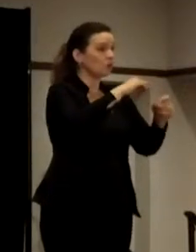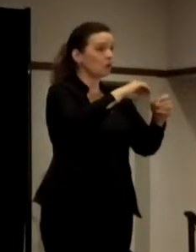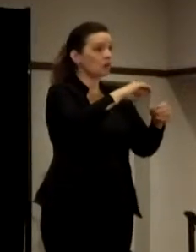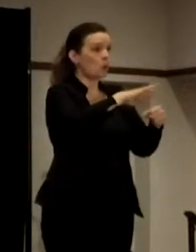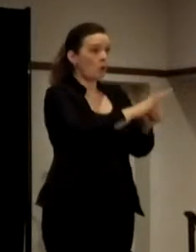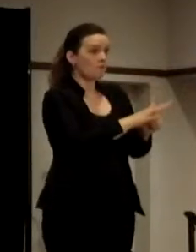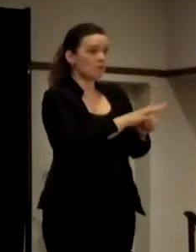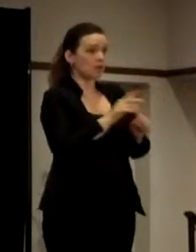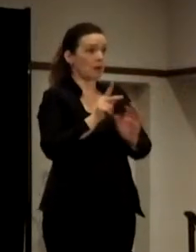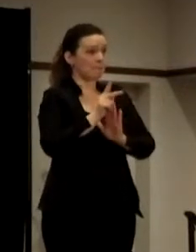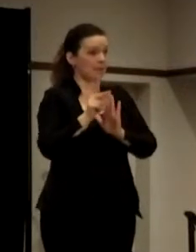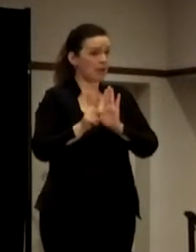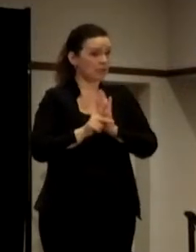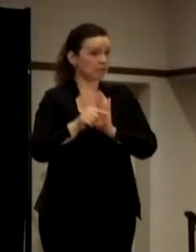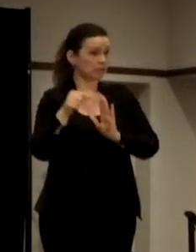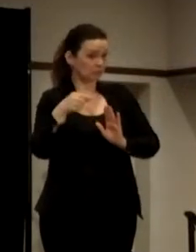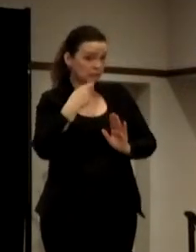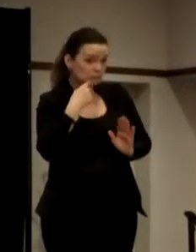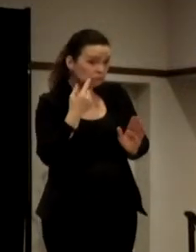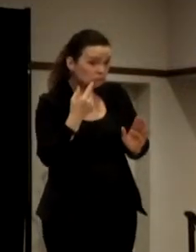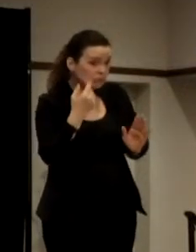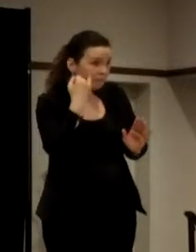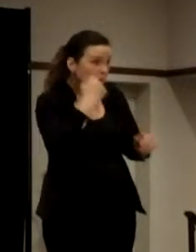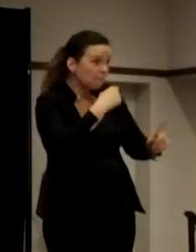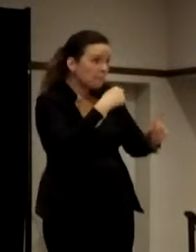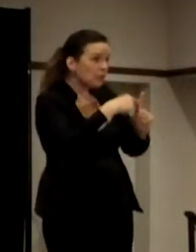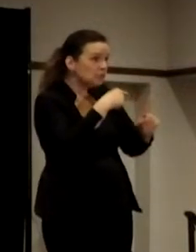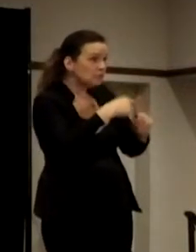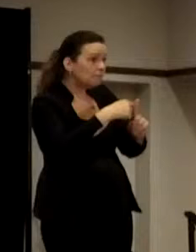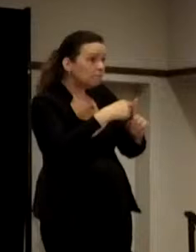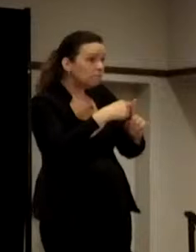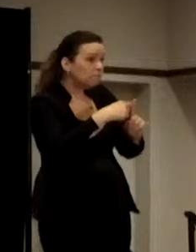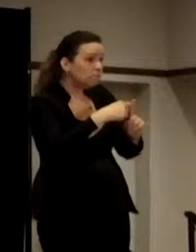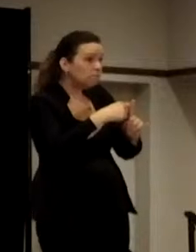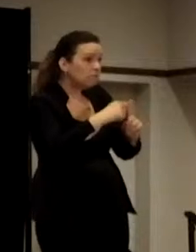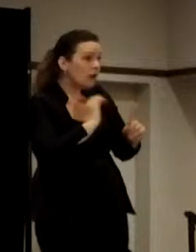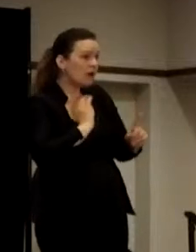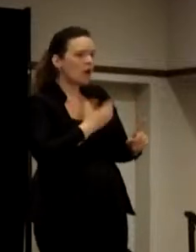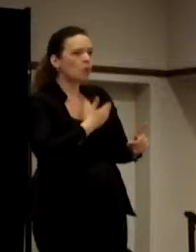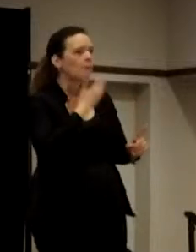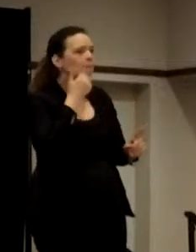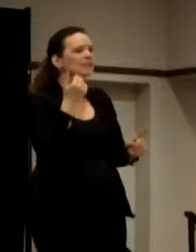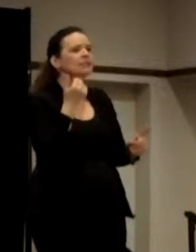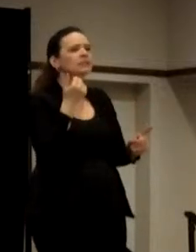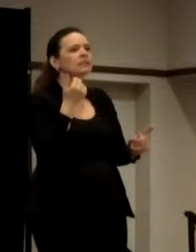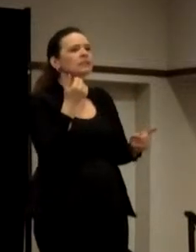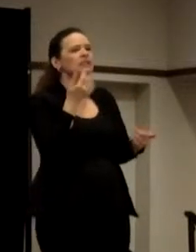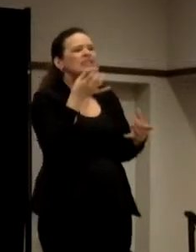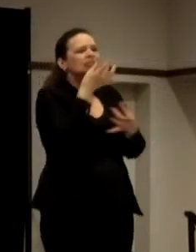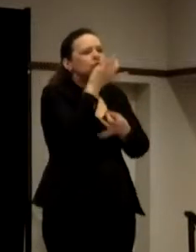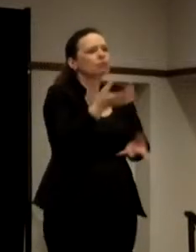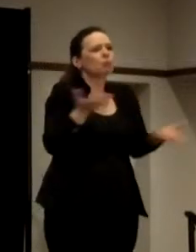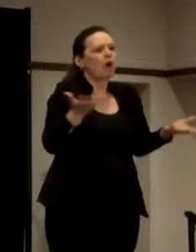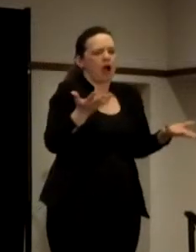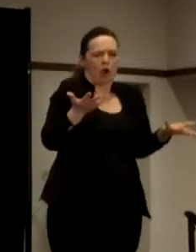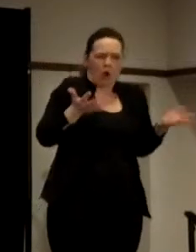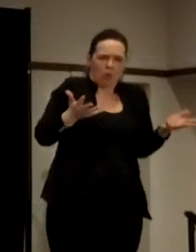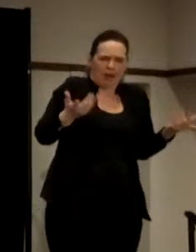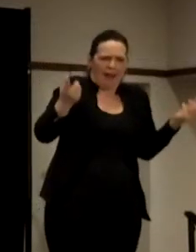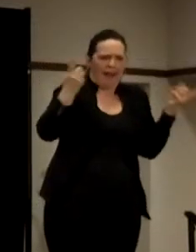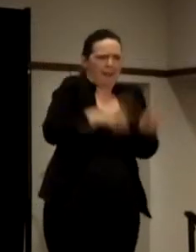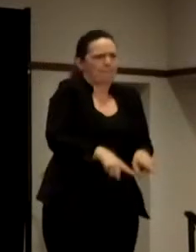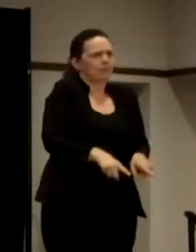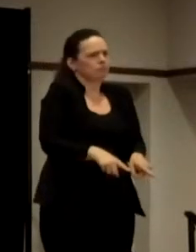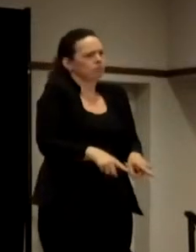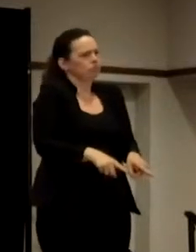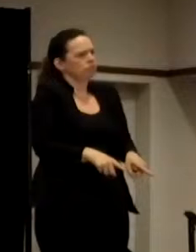positive cases, it's in our interest not to want that to happen, because we're the ones who then have to do the work. We have to do the contact